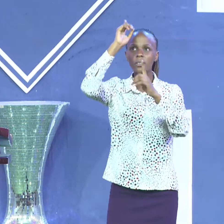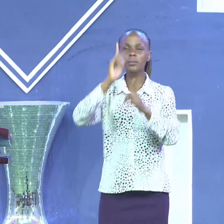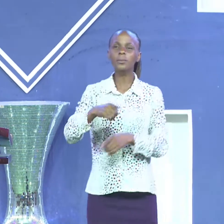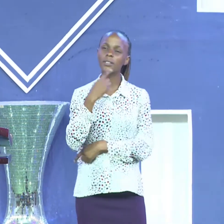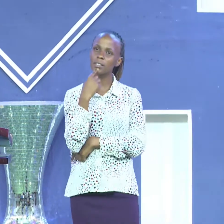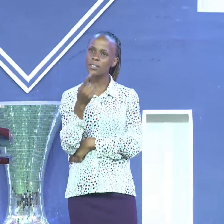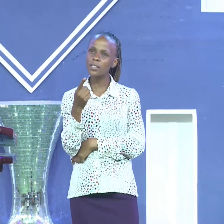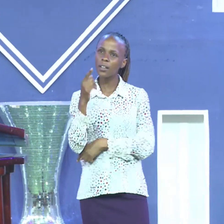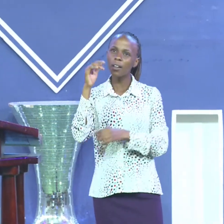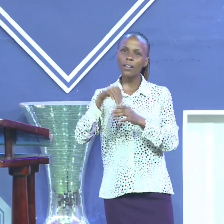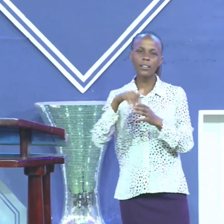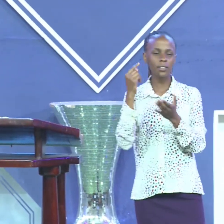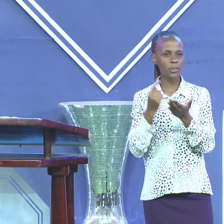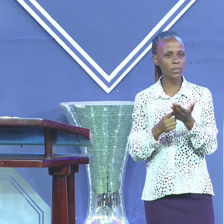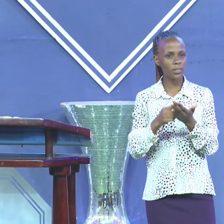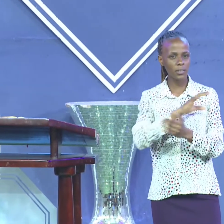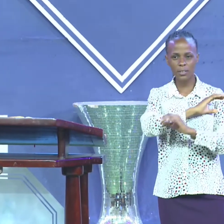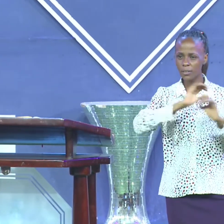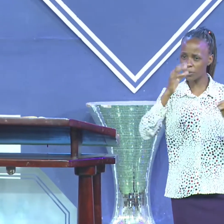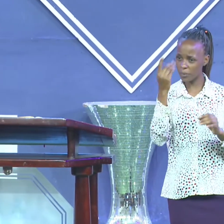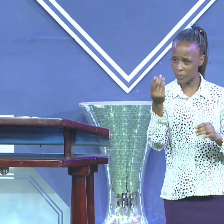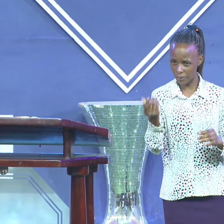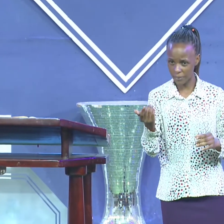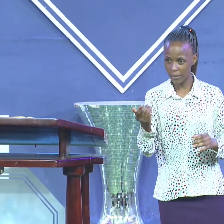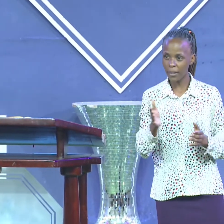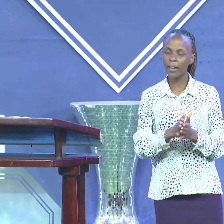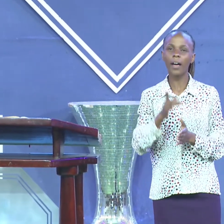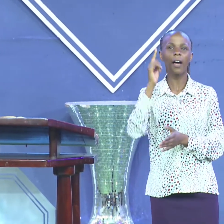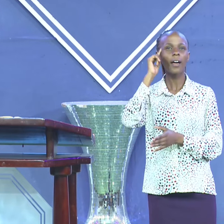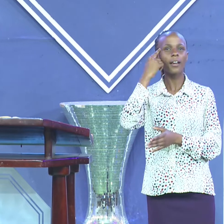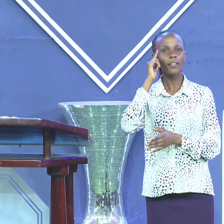in space. Do you see how you're going to start thinking that there is no money in Uganda?